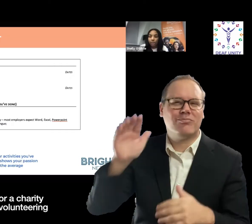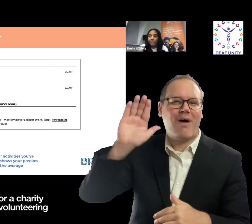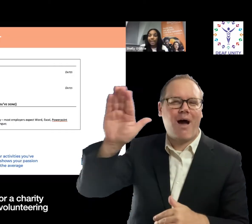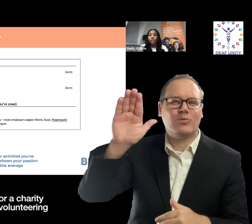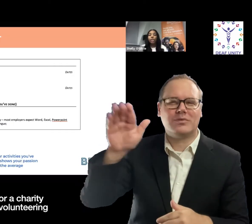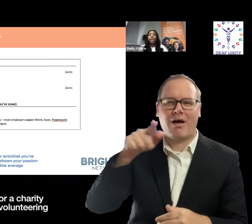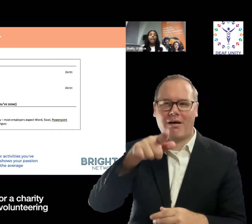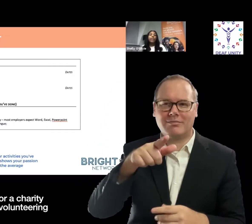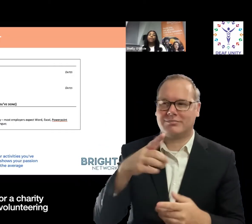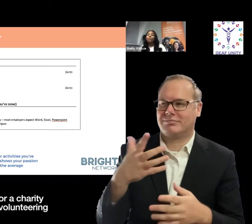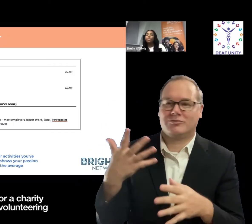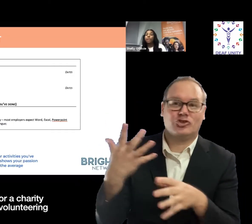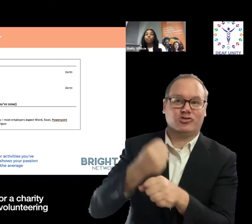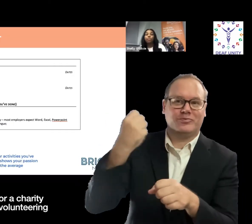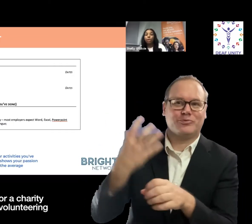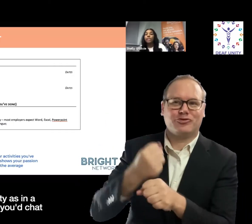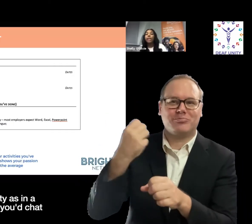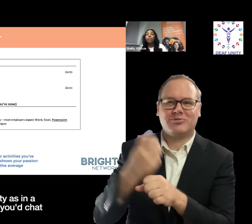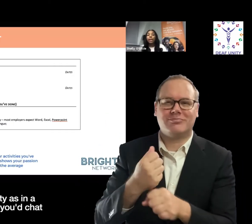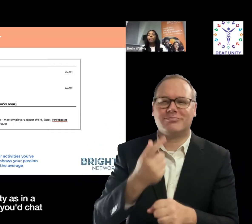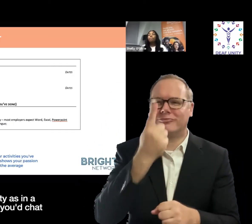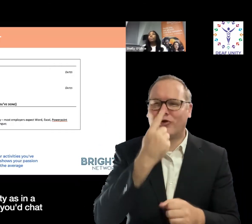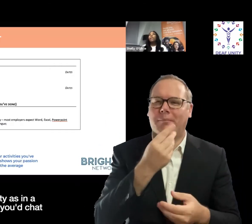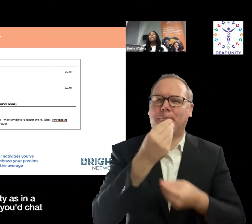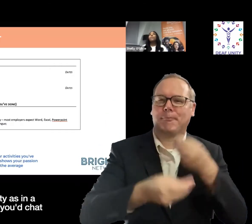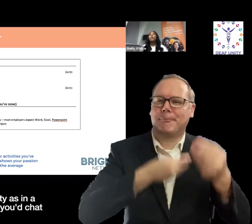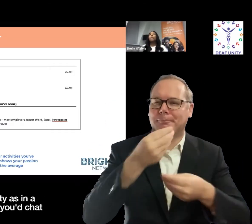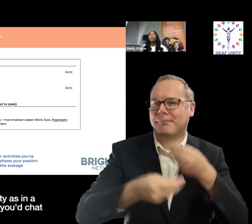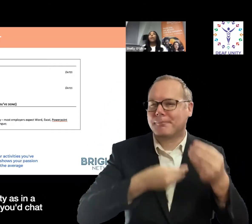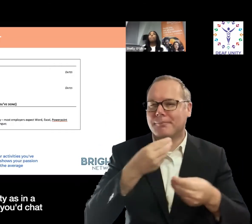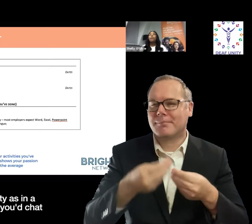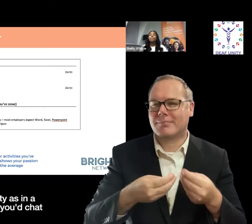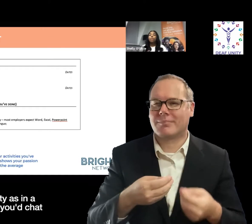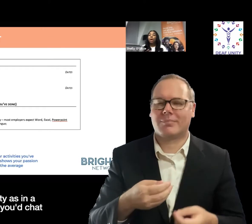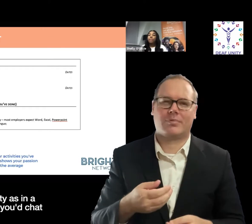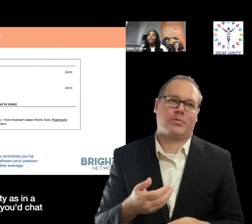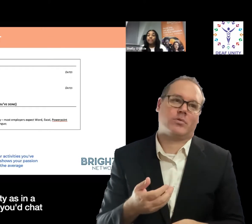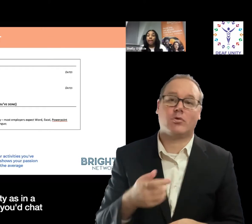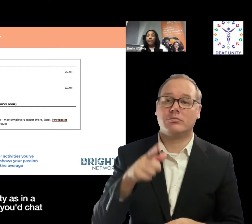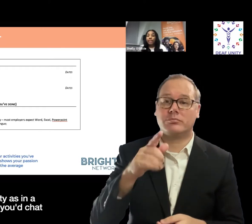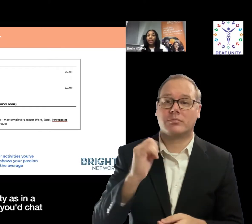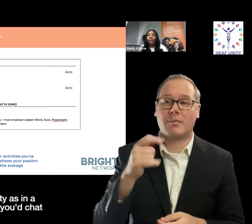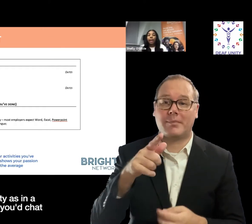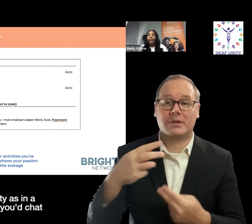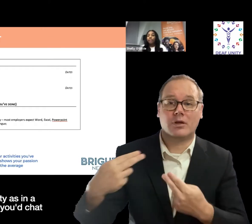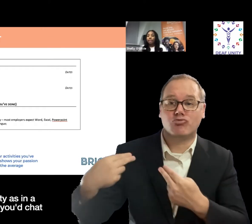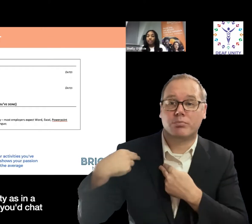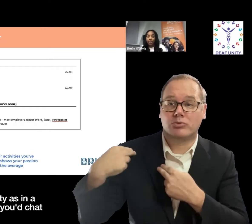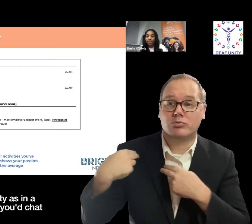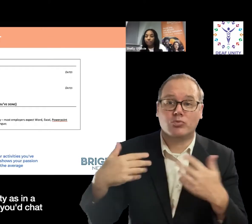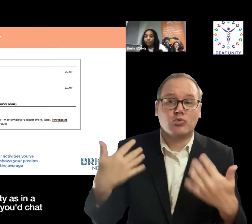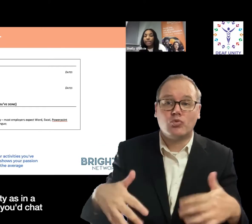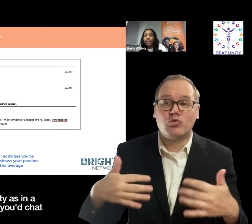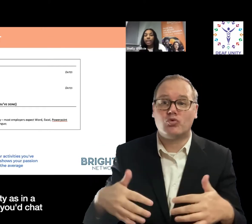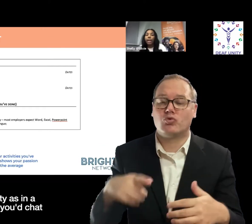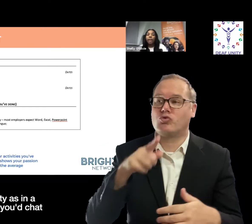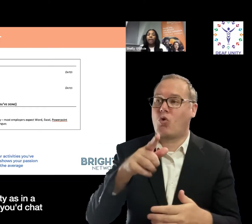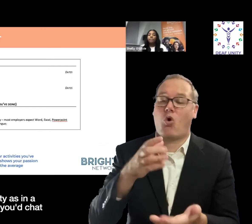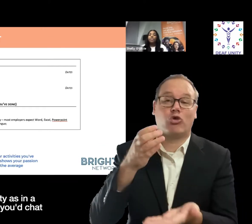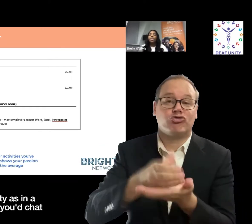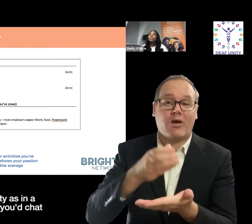charity organization, if you've done some volunteering, if you have been part of a society, as in a society